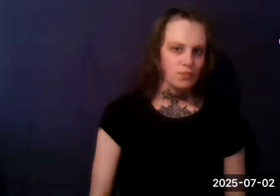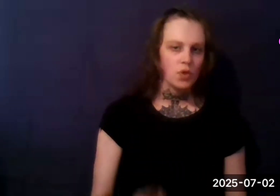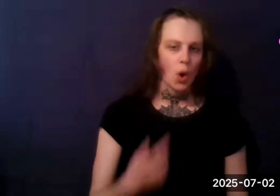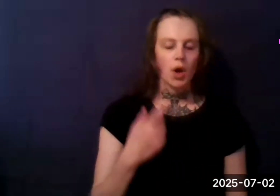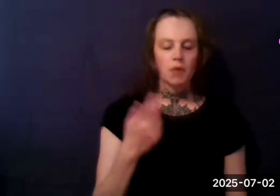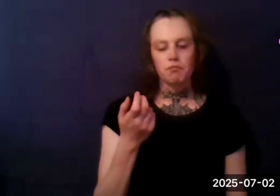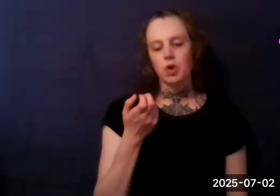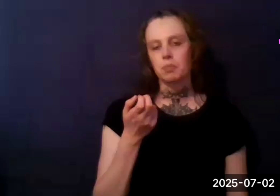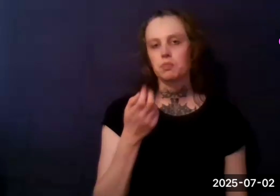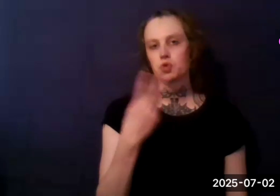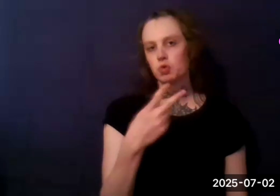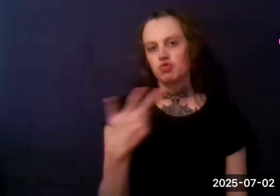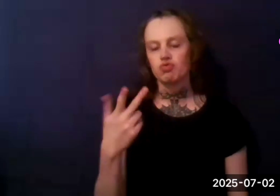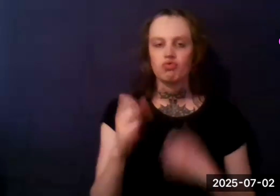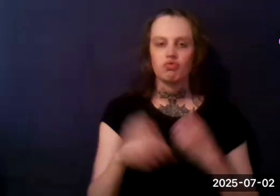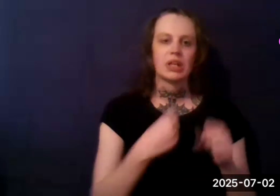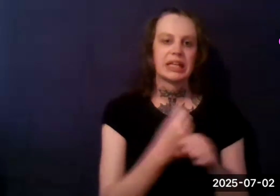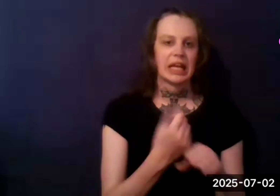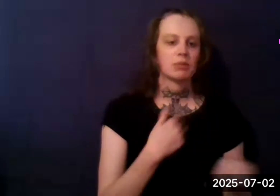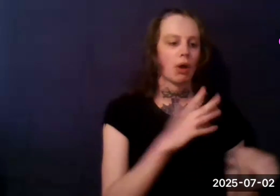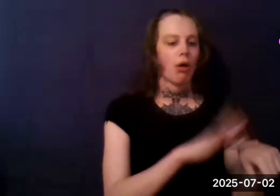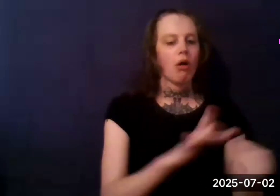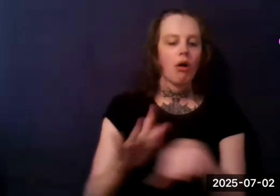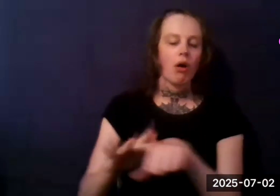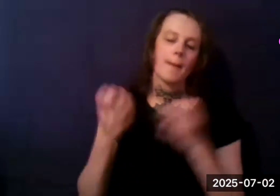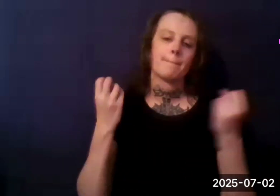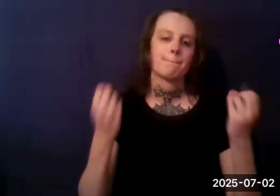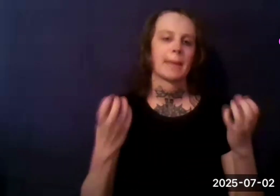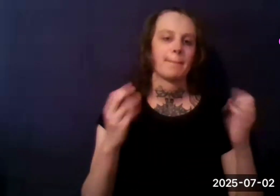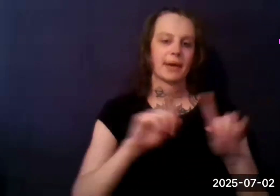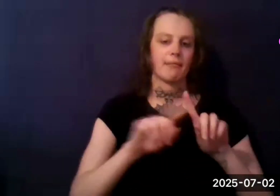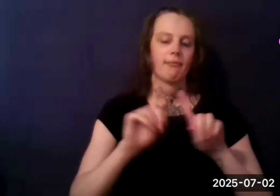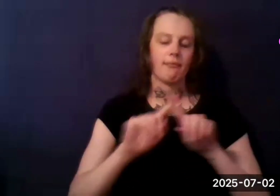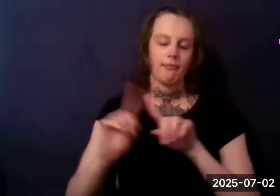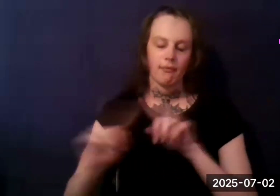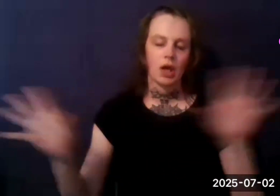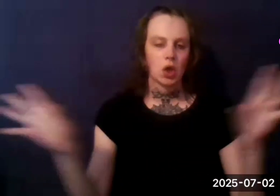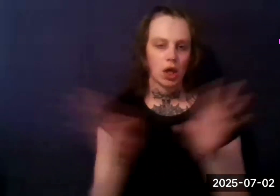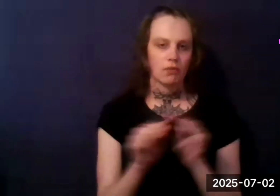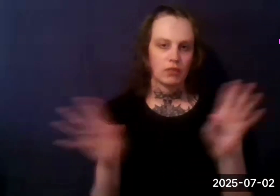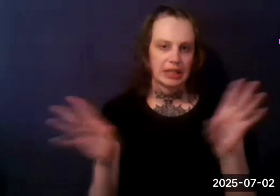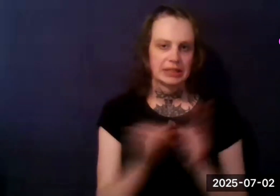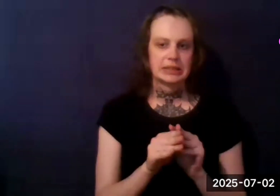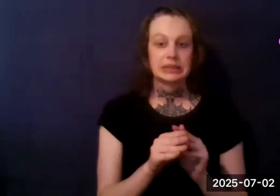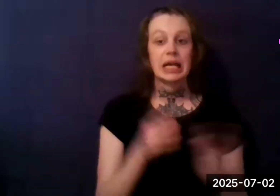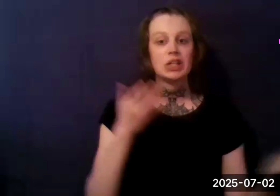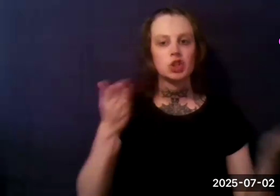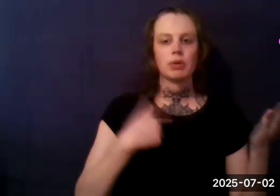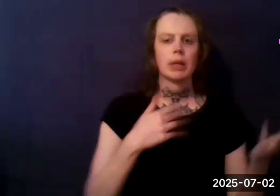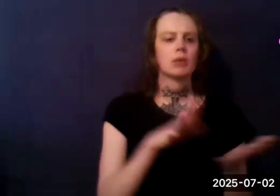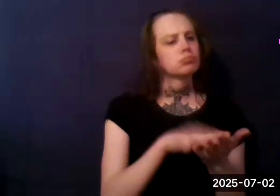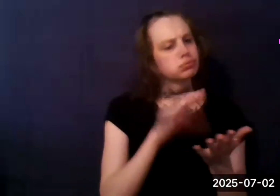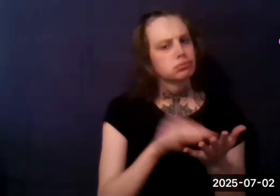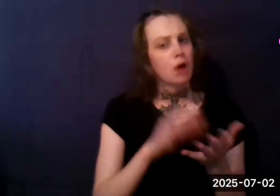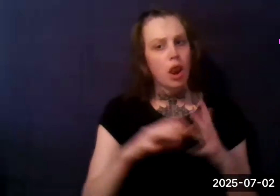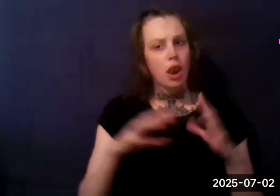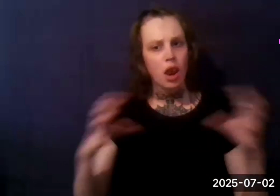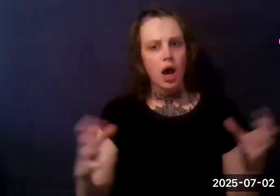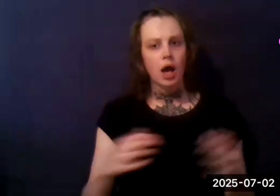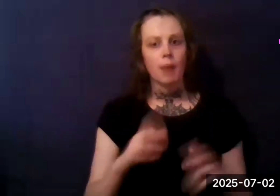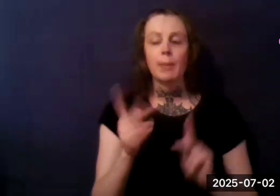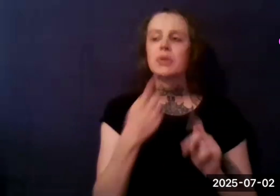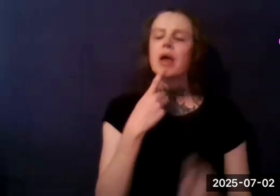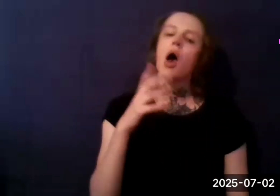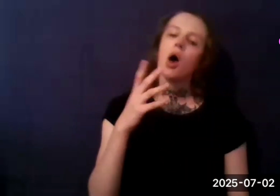years, and I learned so much about service, which people always say like service keeps you sober, and I agree with